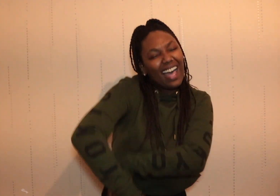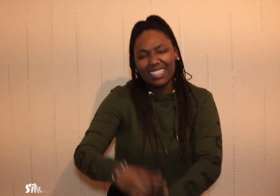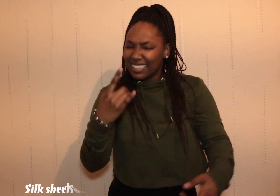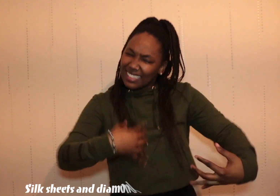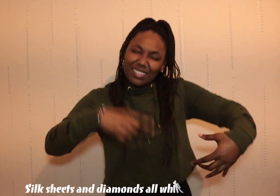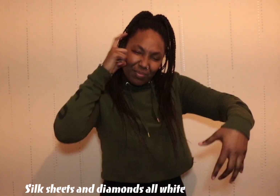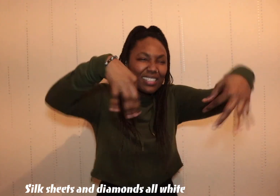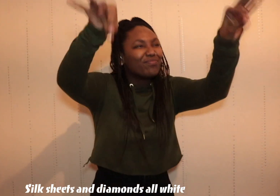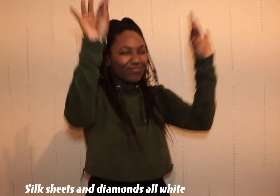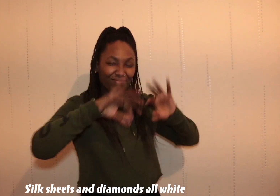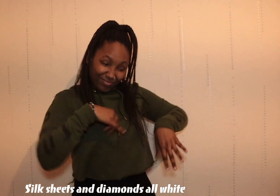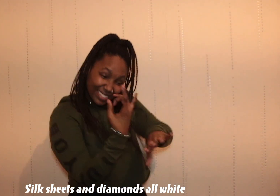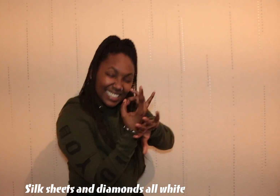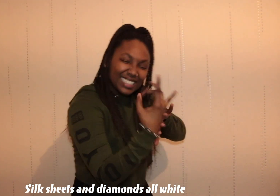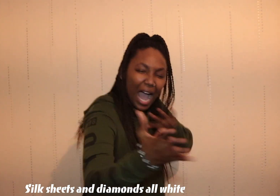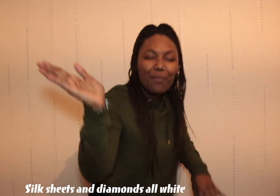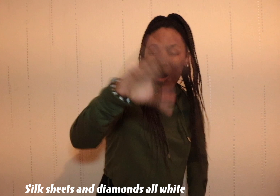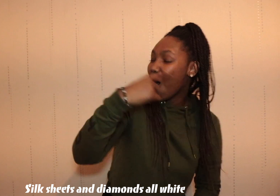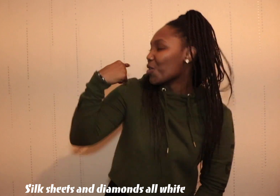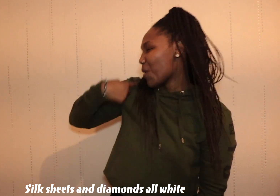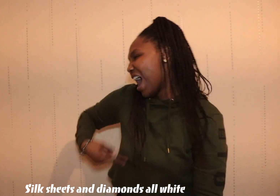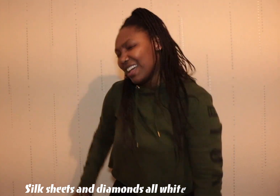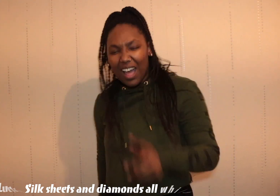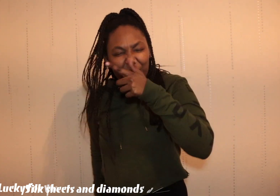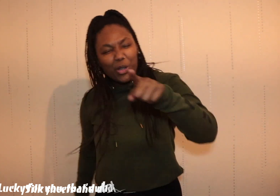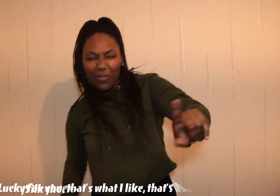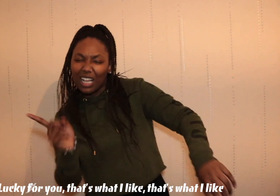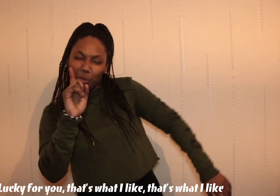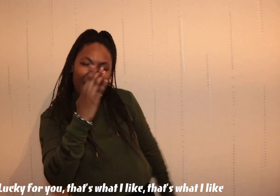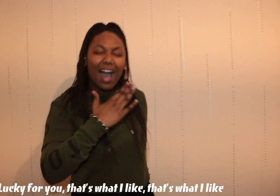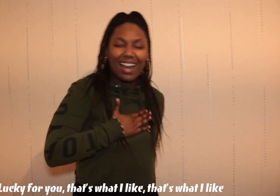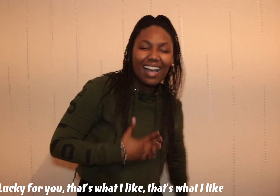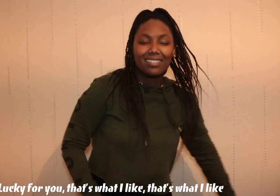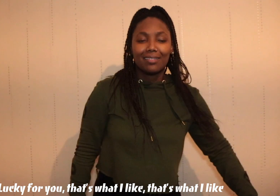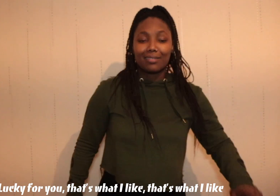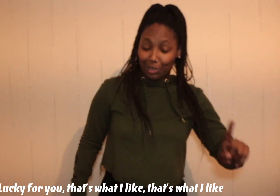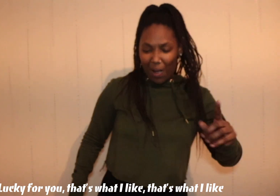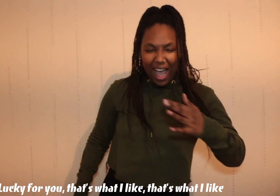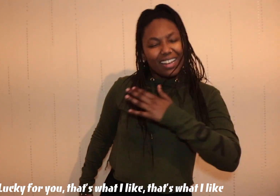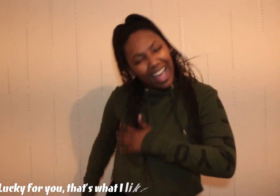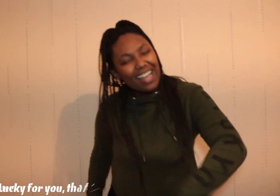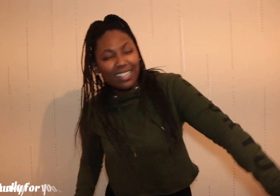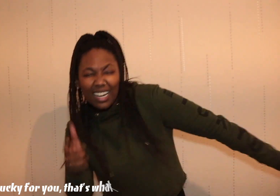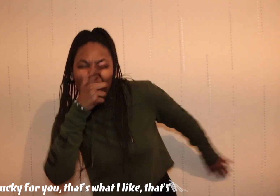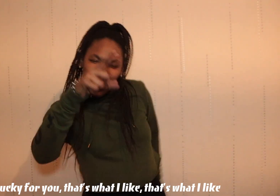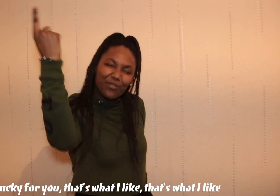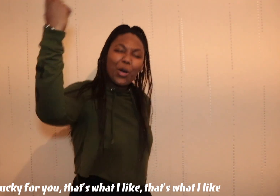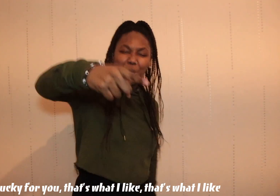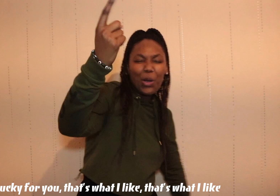Sumsies and diamonds, all eyes Lucky for you, that's what I like Lucky for you,